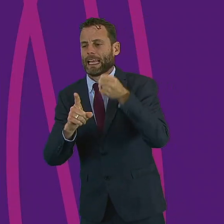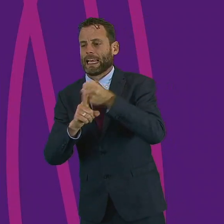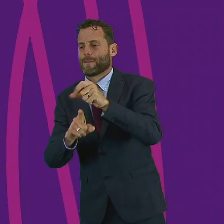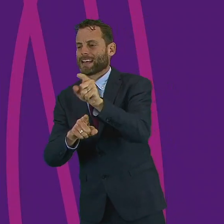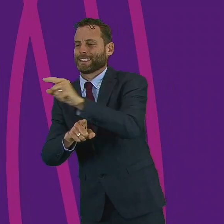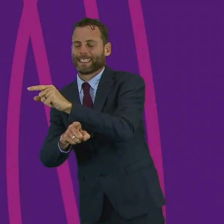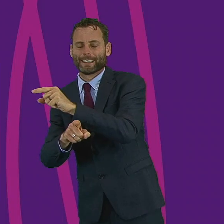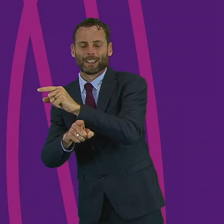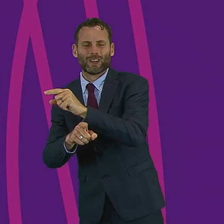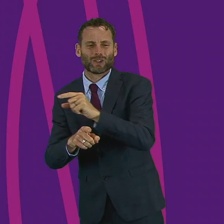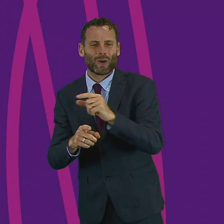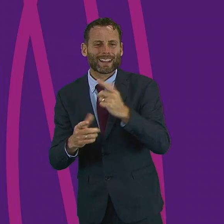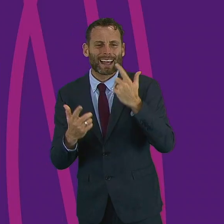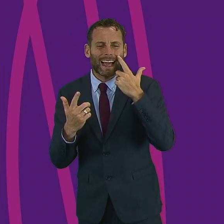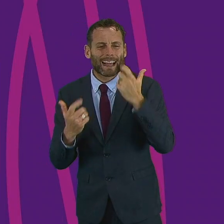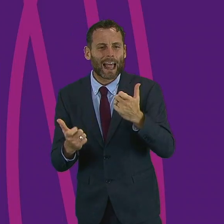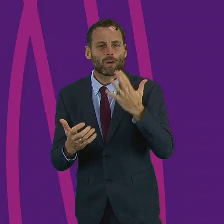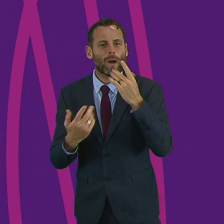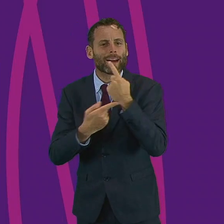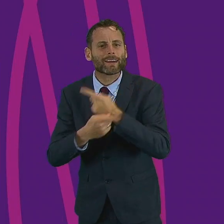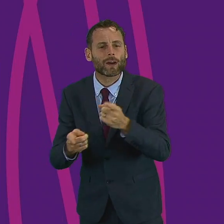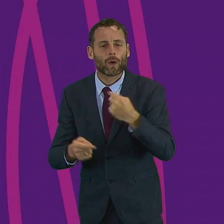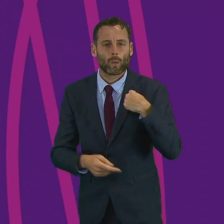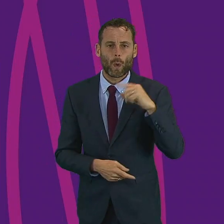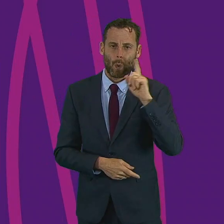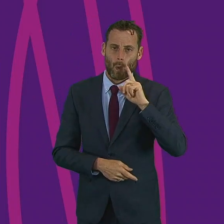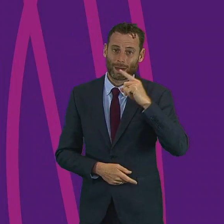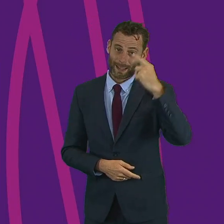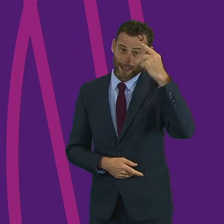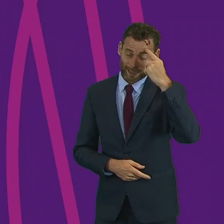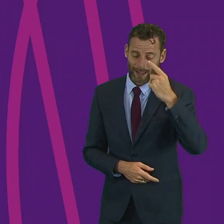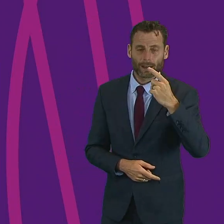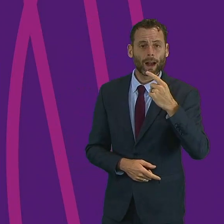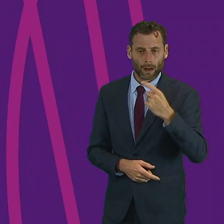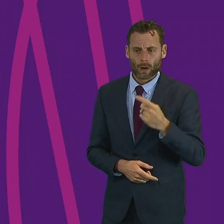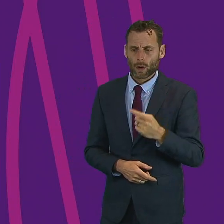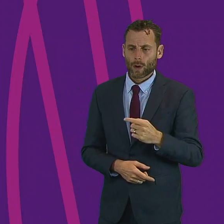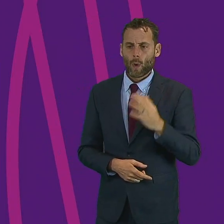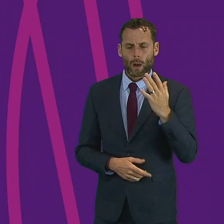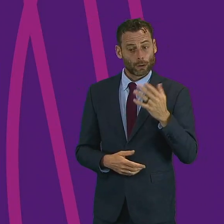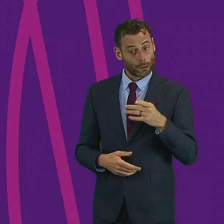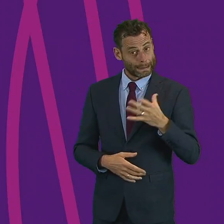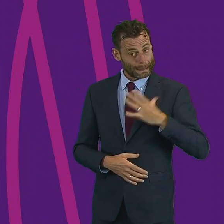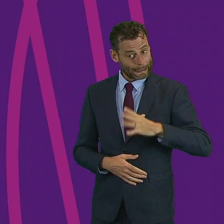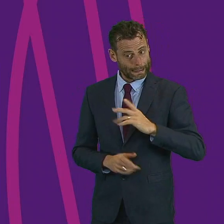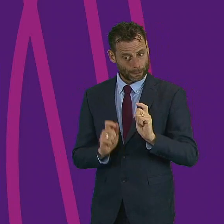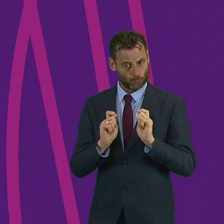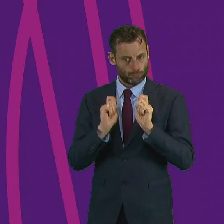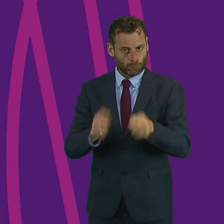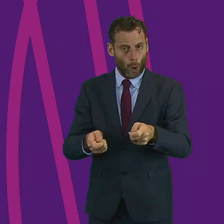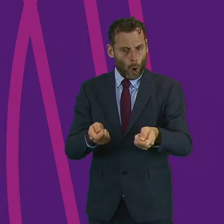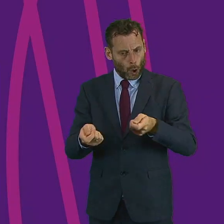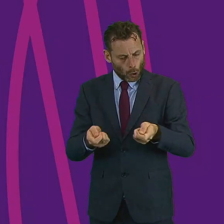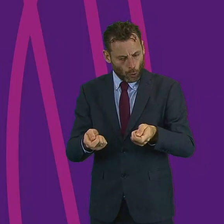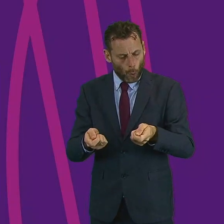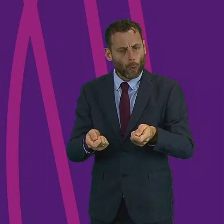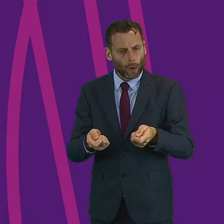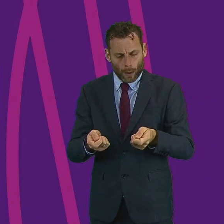is the ability to allow outdoor and sporting activities to be permitted if they